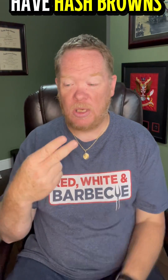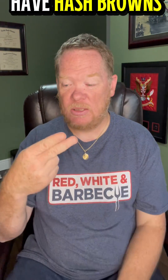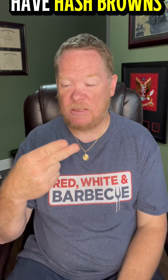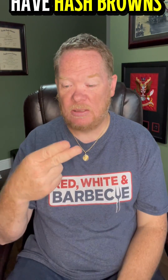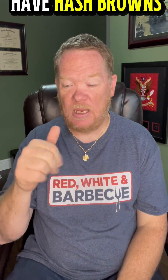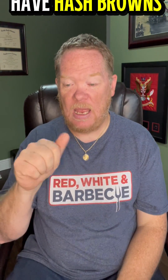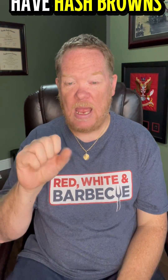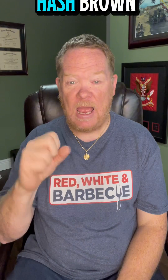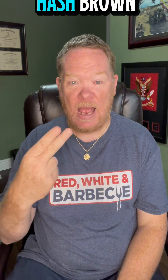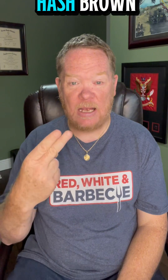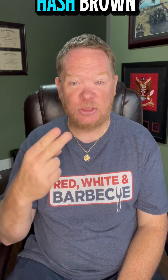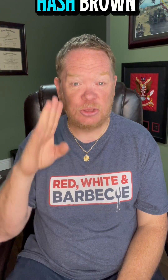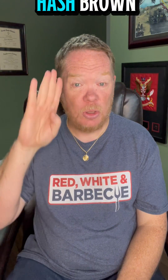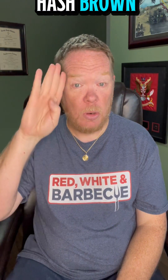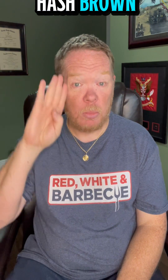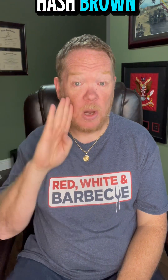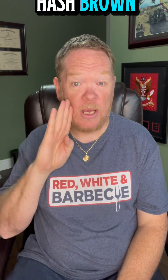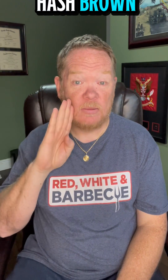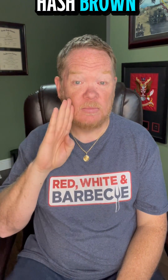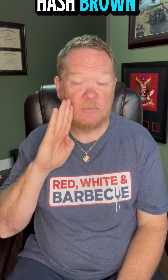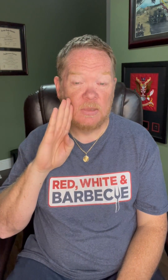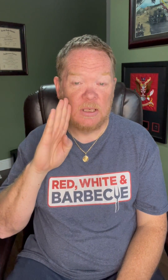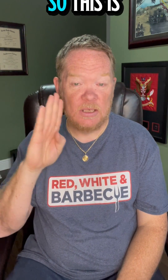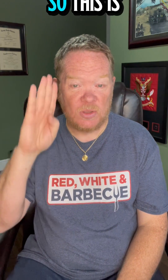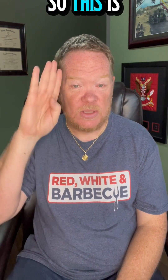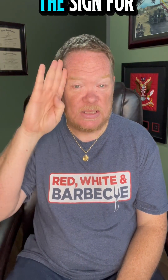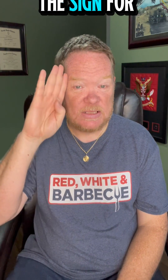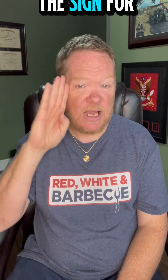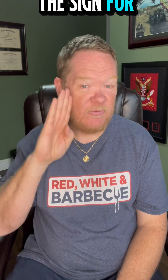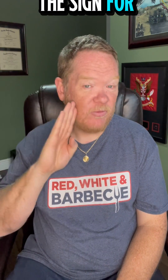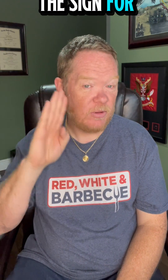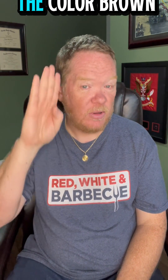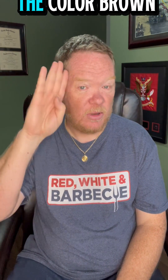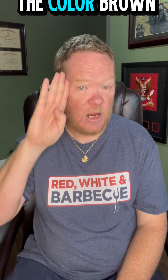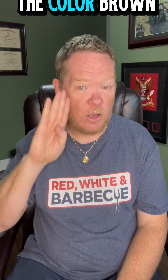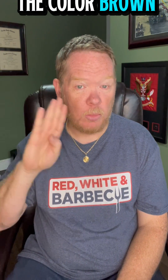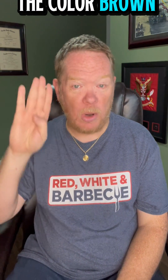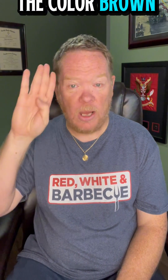browns, hash brown. So this is the sign for the color brown,